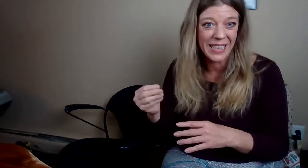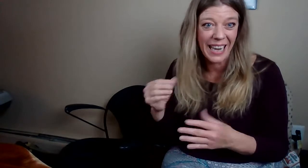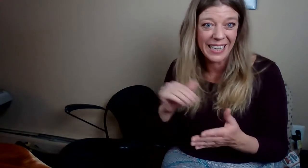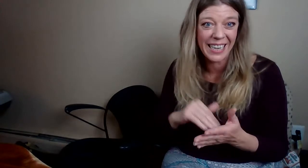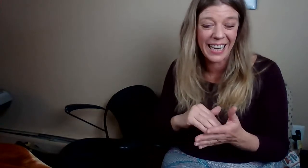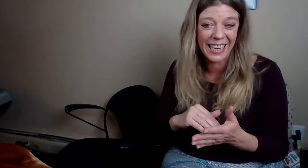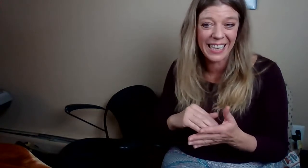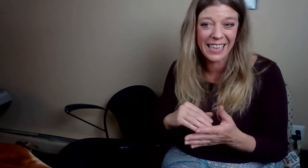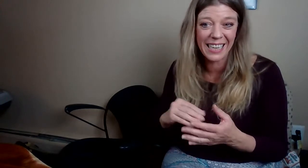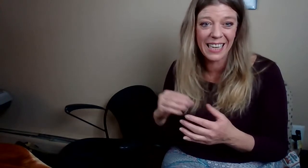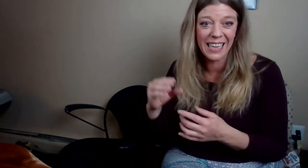and again.